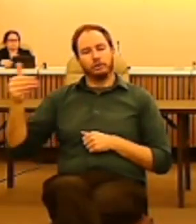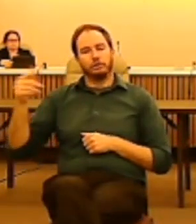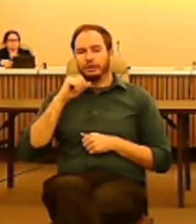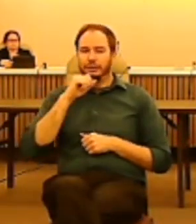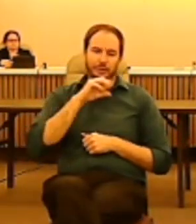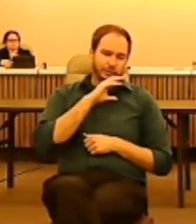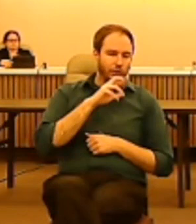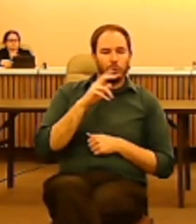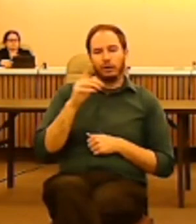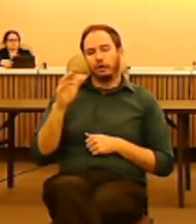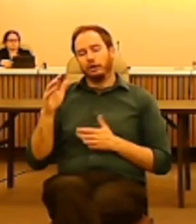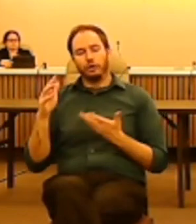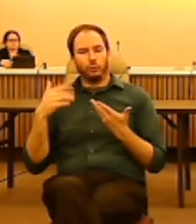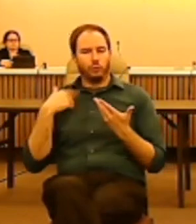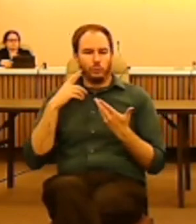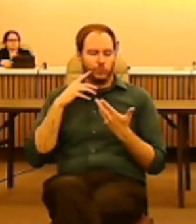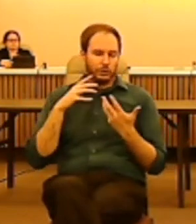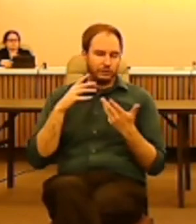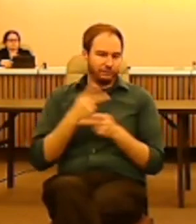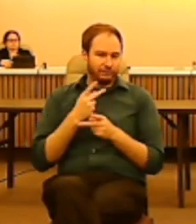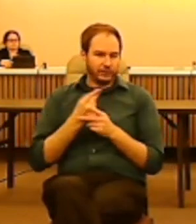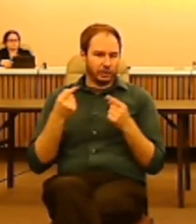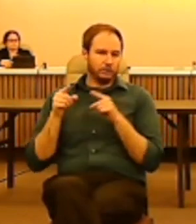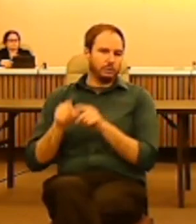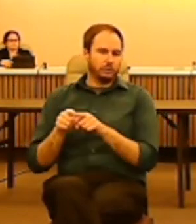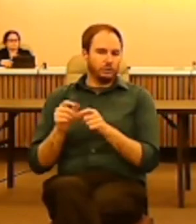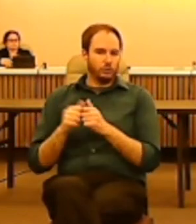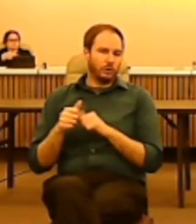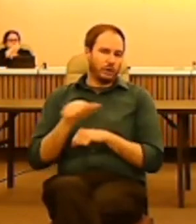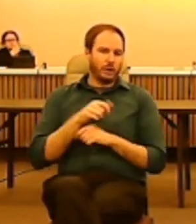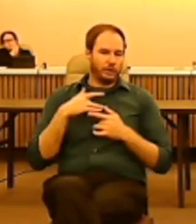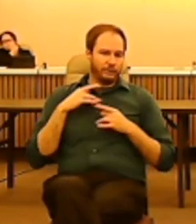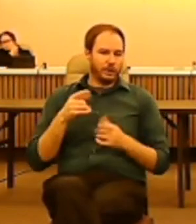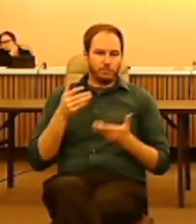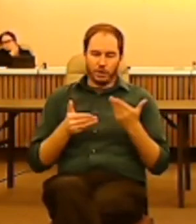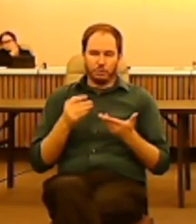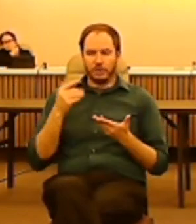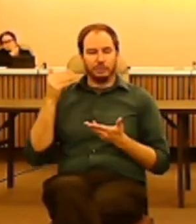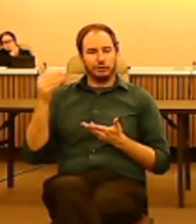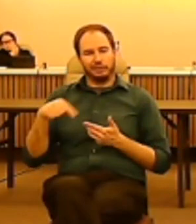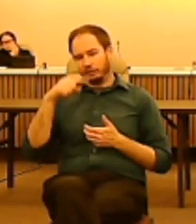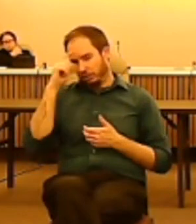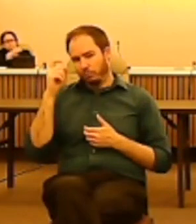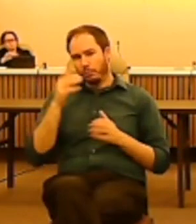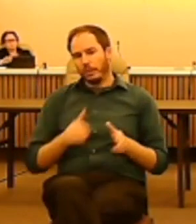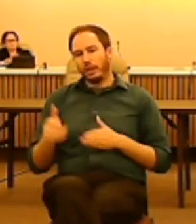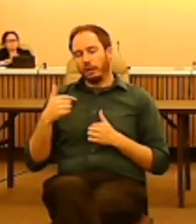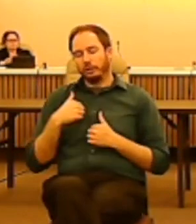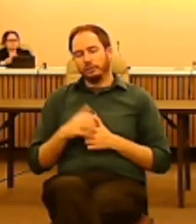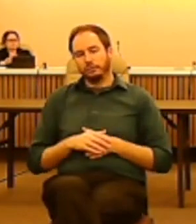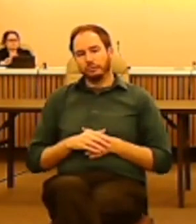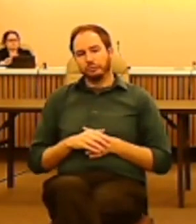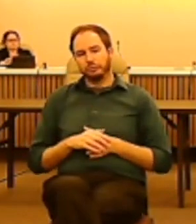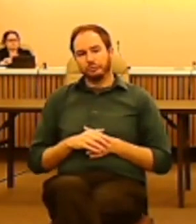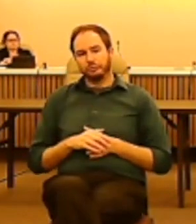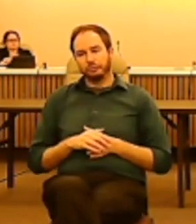and some other stuff like that. So it'll probably in conjunction with another town event, but sometime this summer, you know,